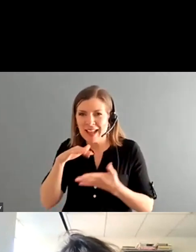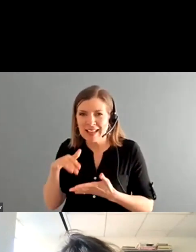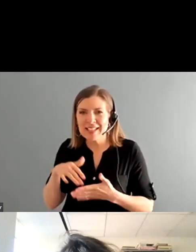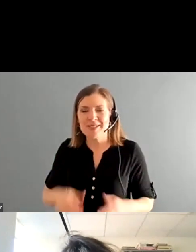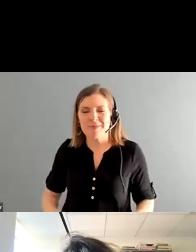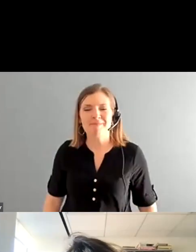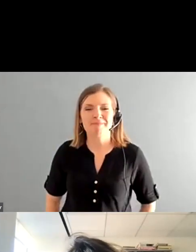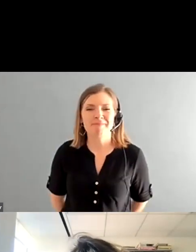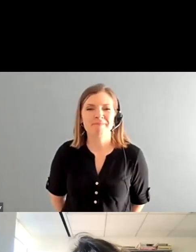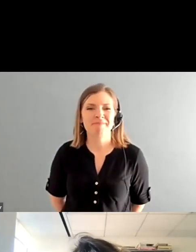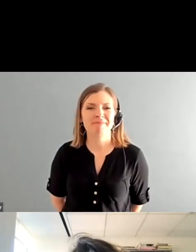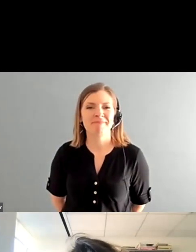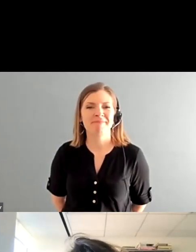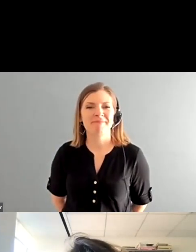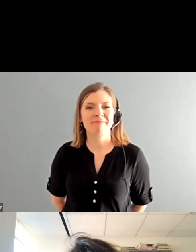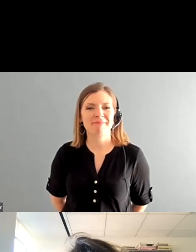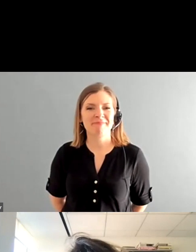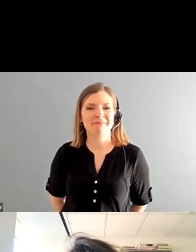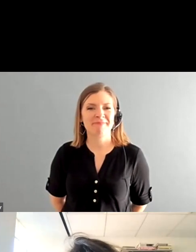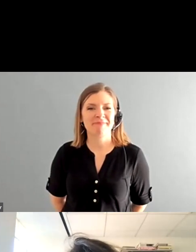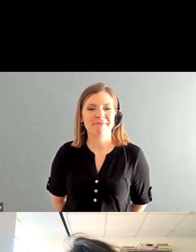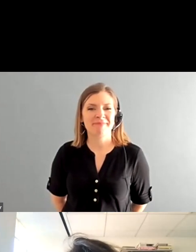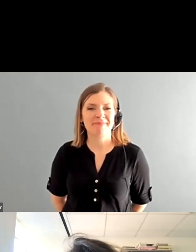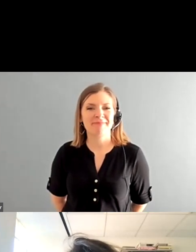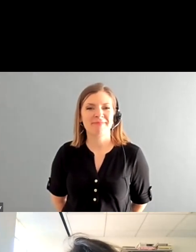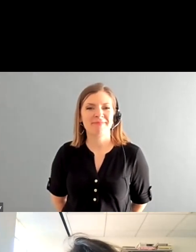Yeah, absolutely. For that.